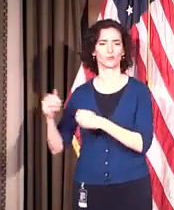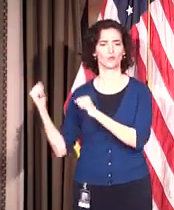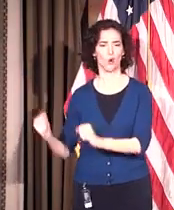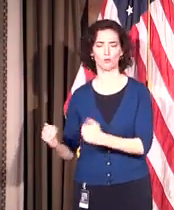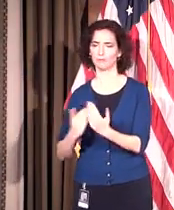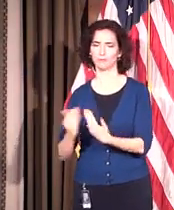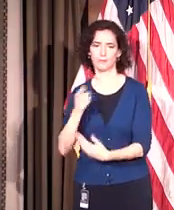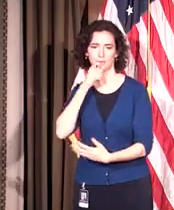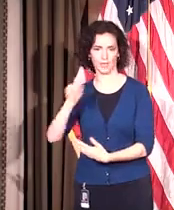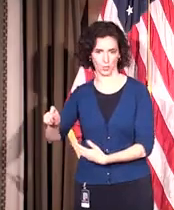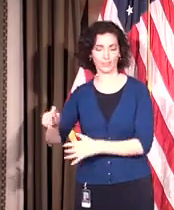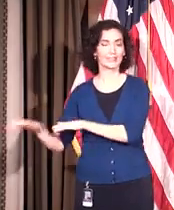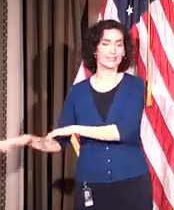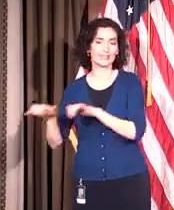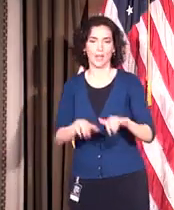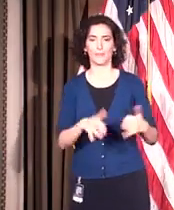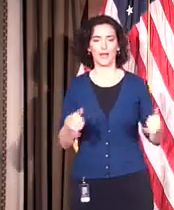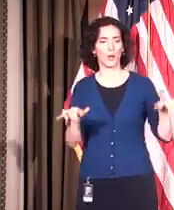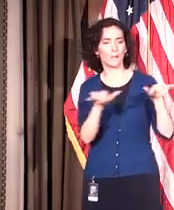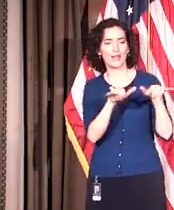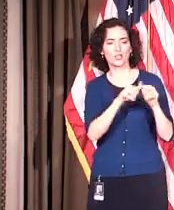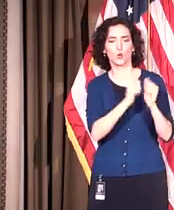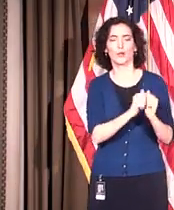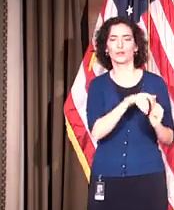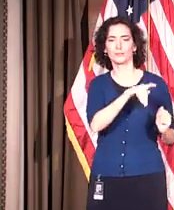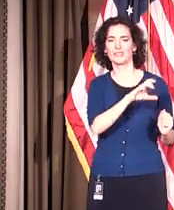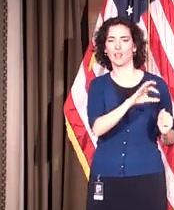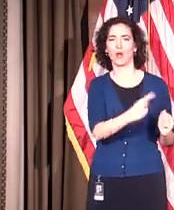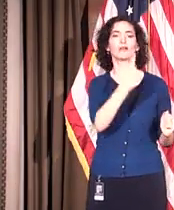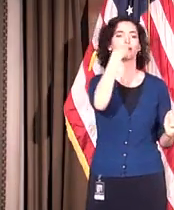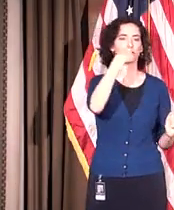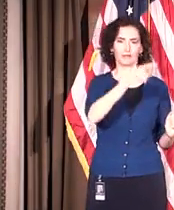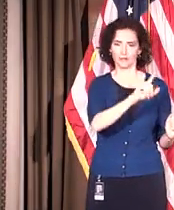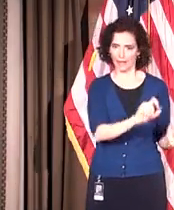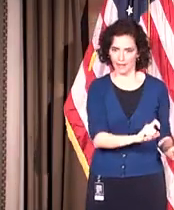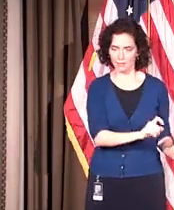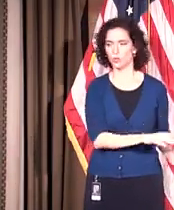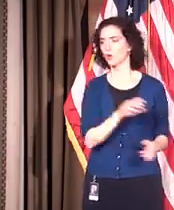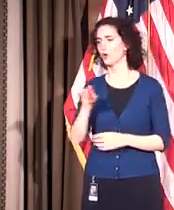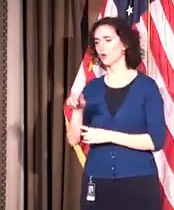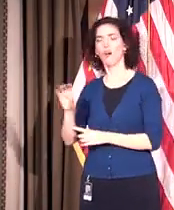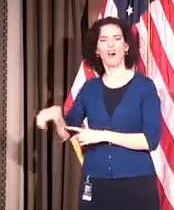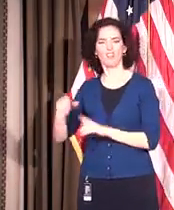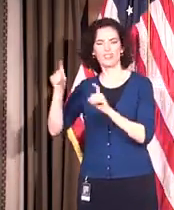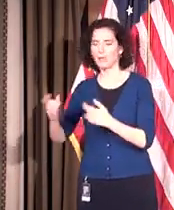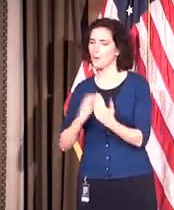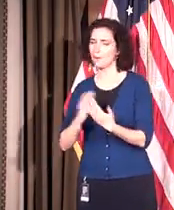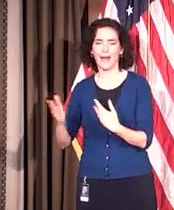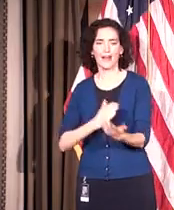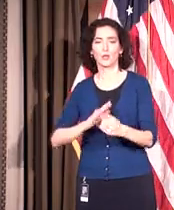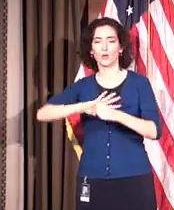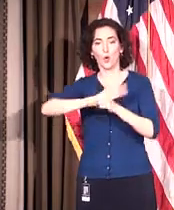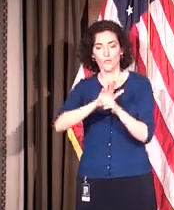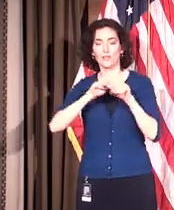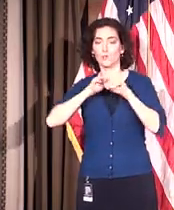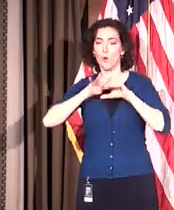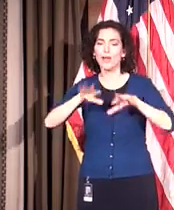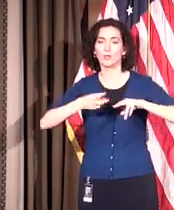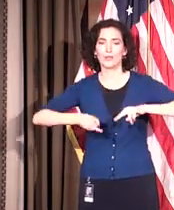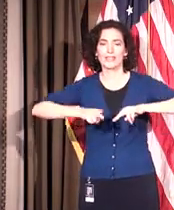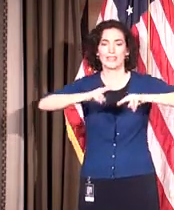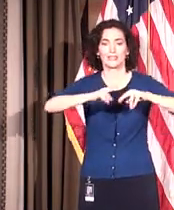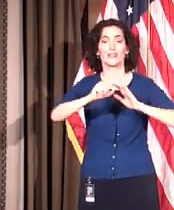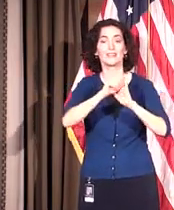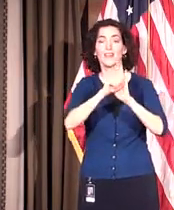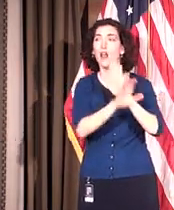of the state, we are seeing the number of new cases day on day increase. We're seeing increases of COVID every region